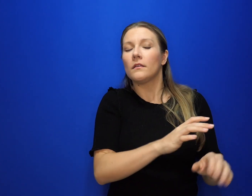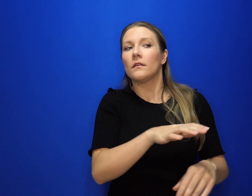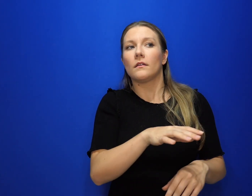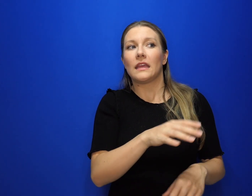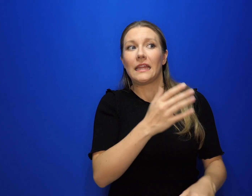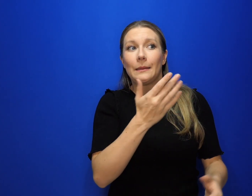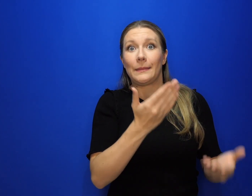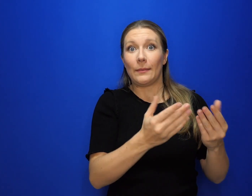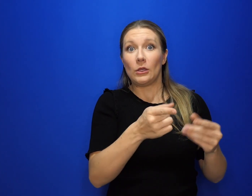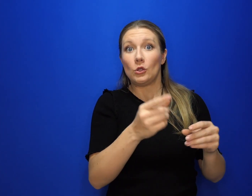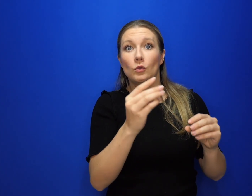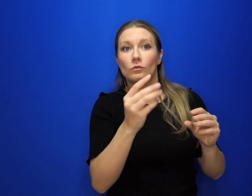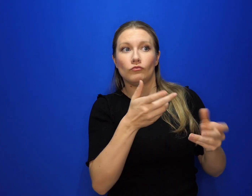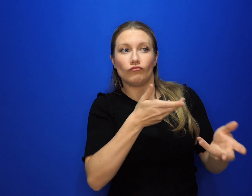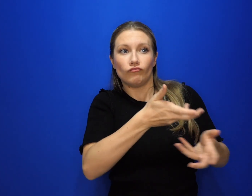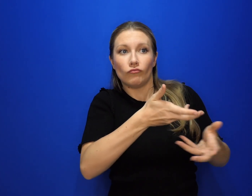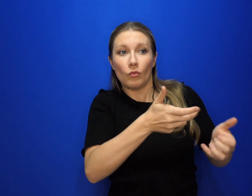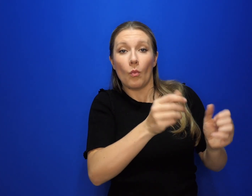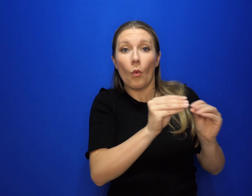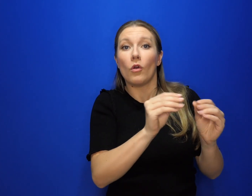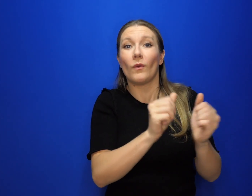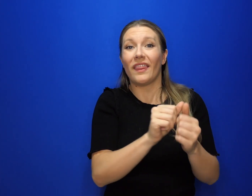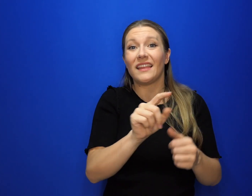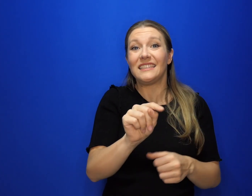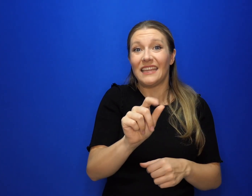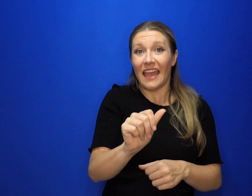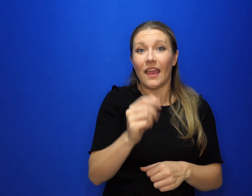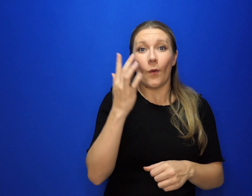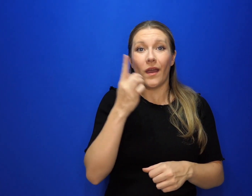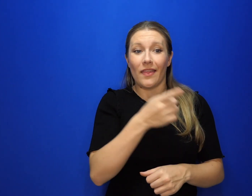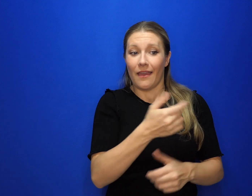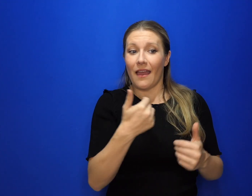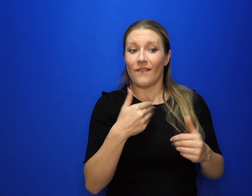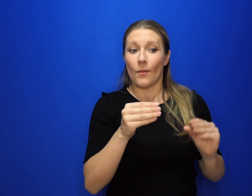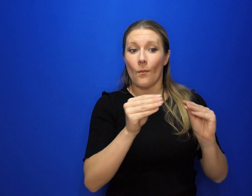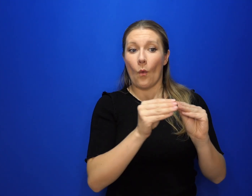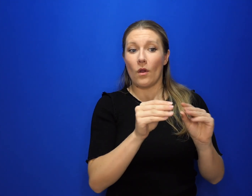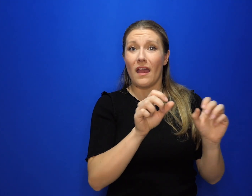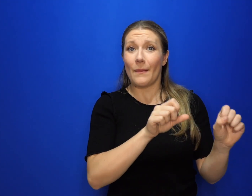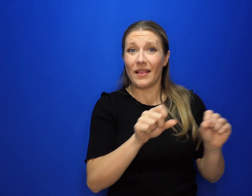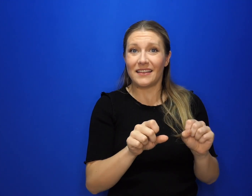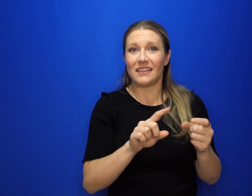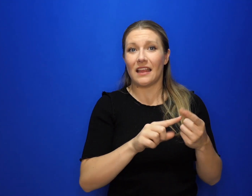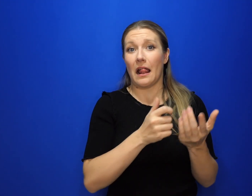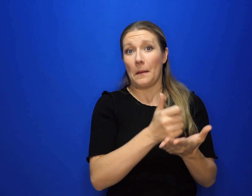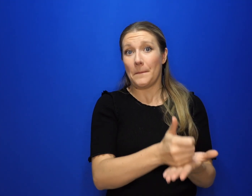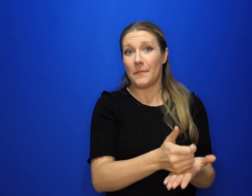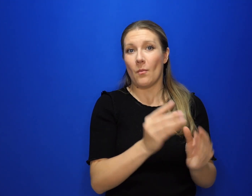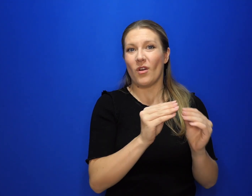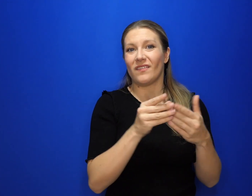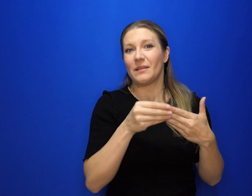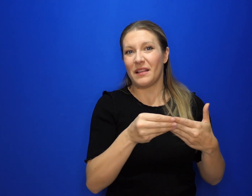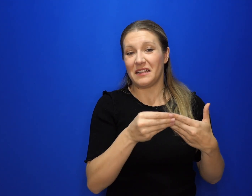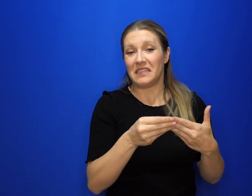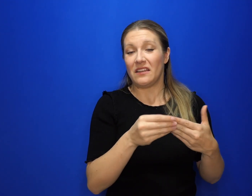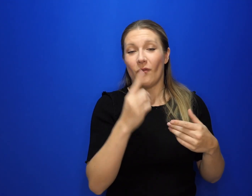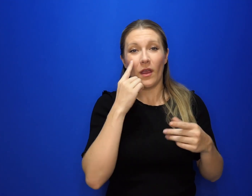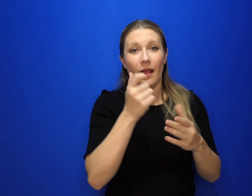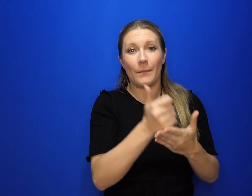that you end up teaching more to, because they've got a little bit more ability to help.